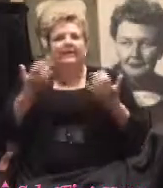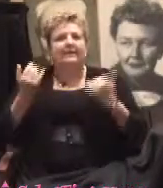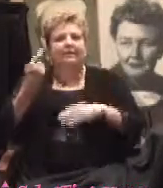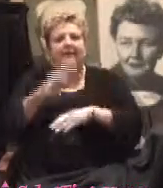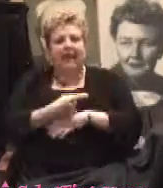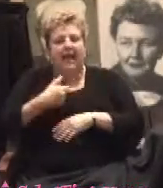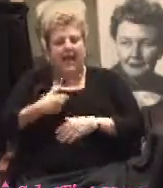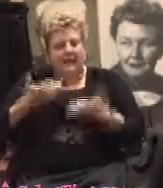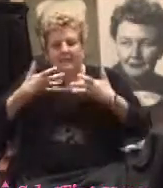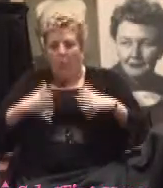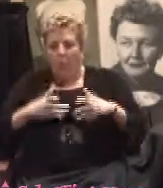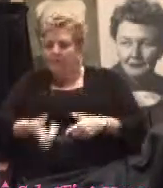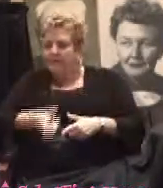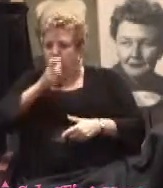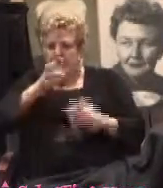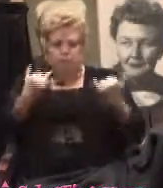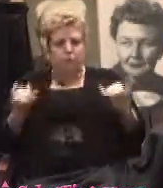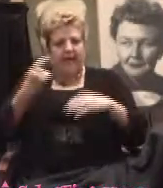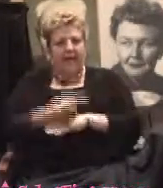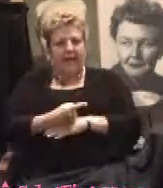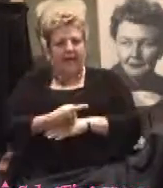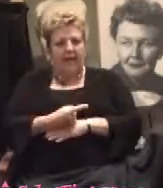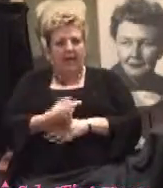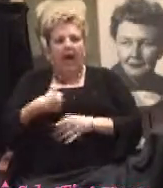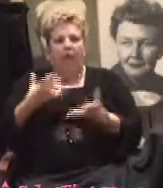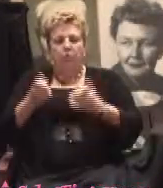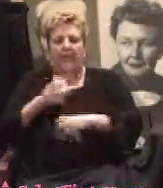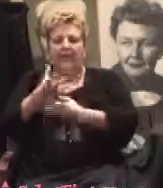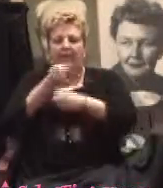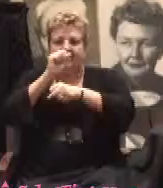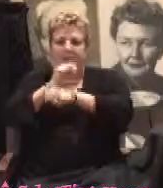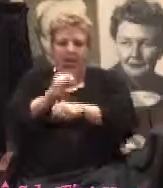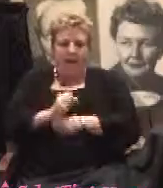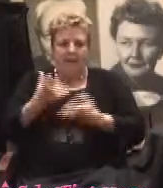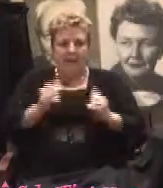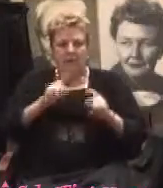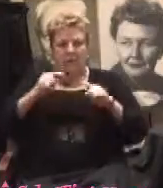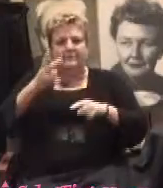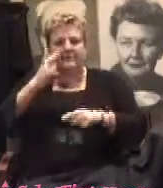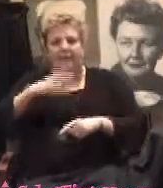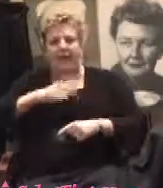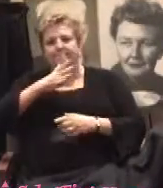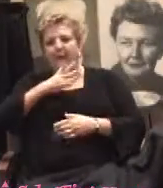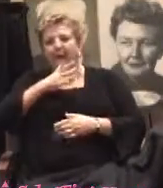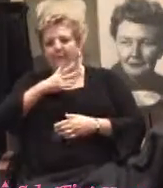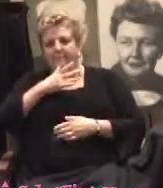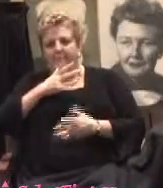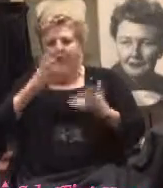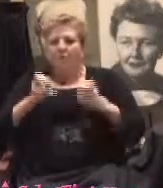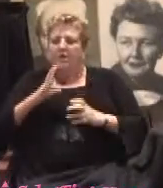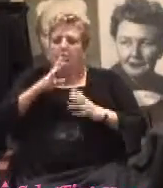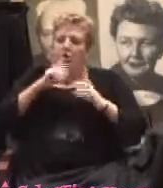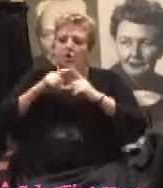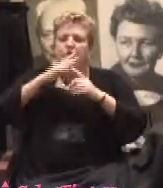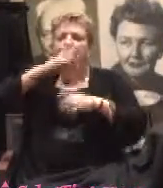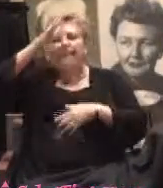to drink today. I want to get a job. I want to go see my mom. I want to talk to the parents of this teenage girl and tell them I'm a stand-up